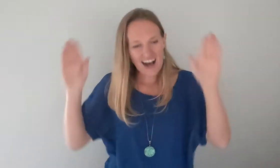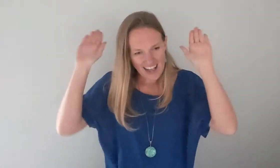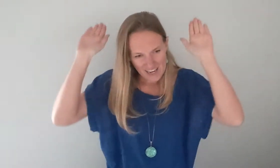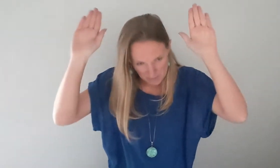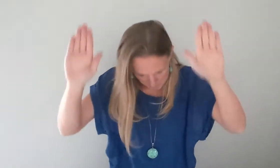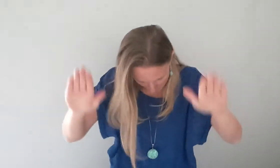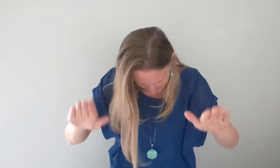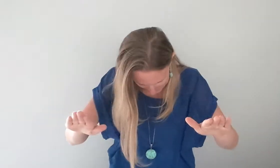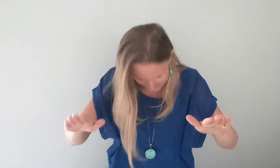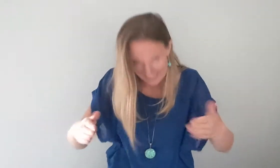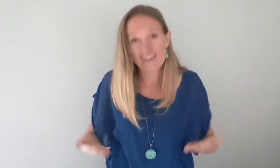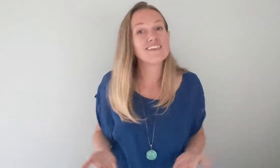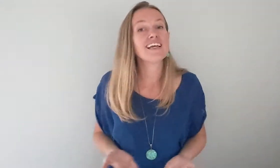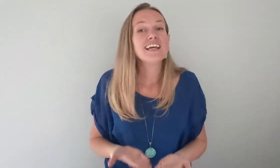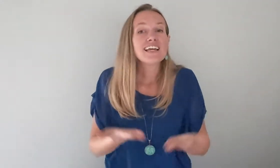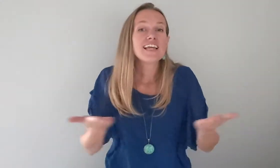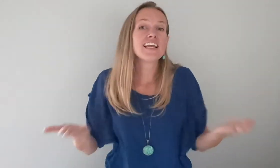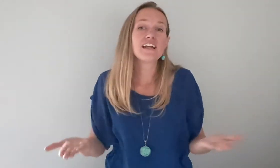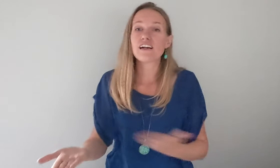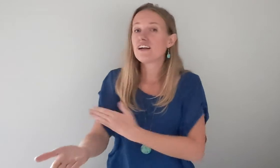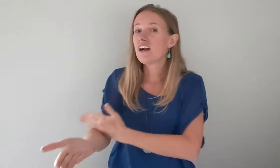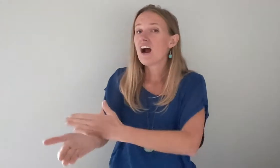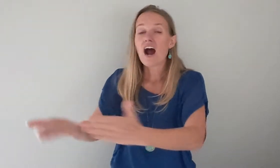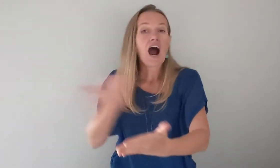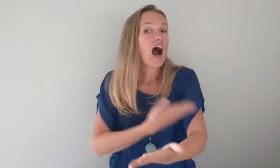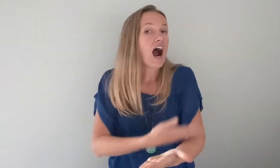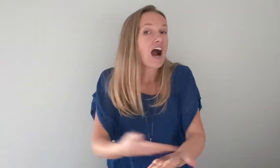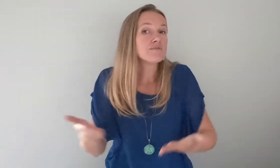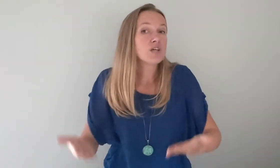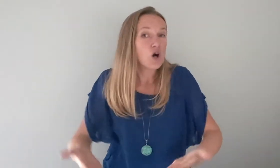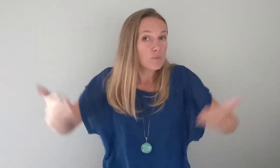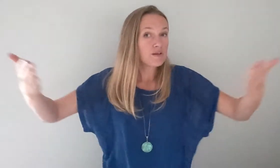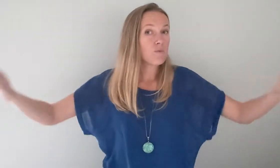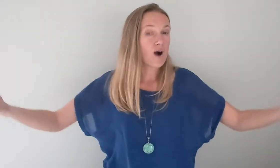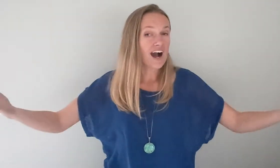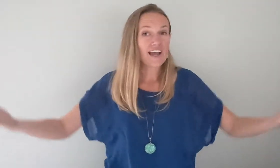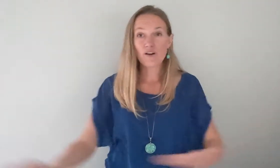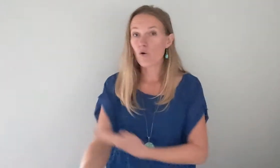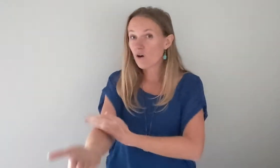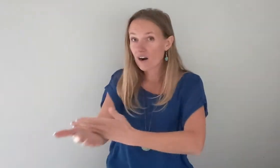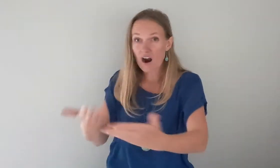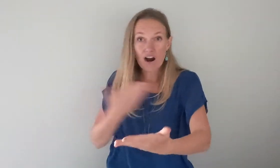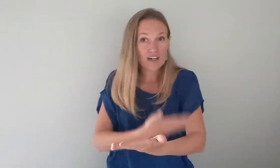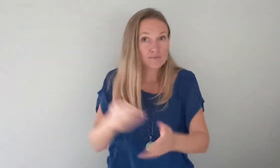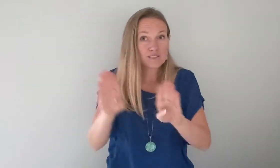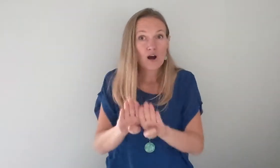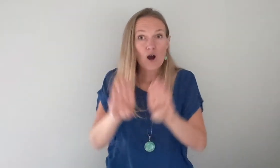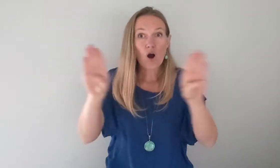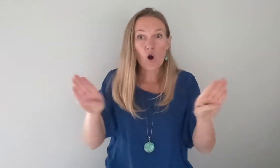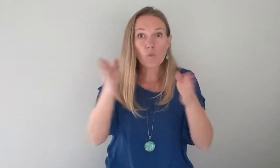I bow down. Here, arms open wide, or arms